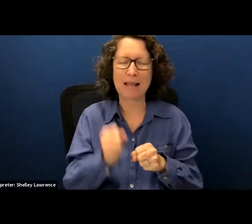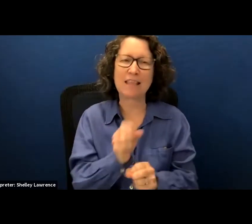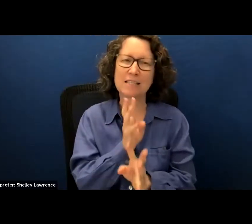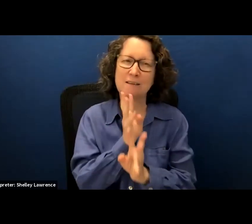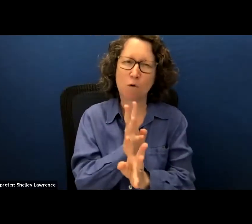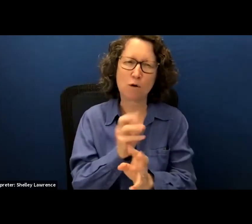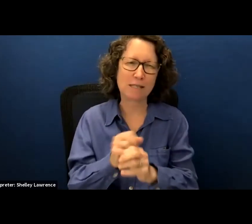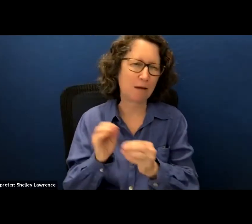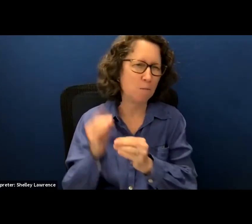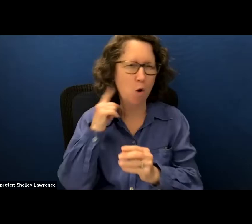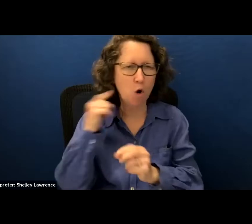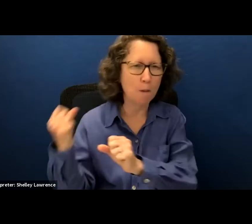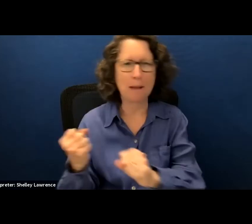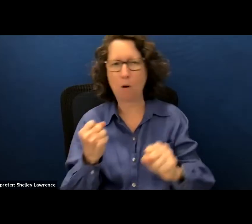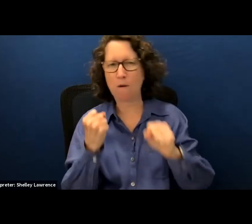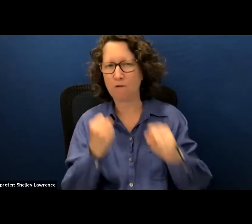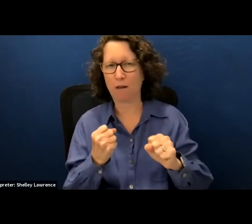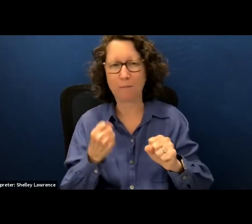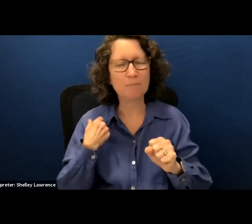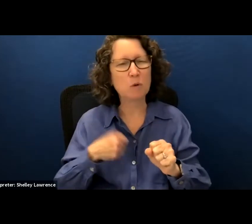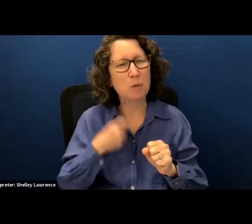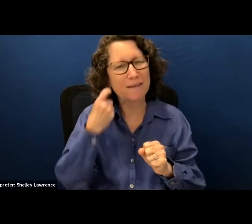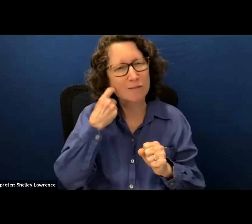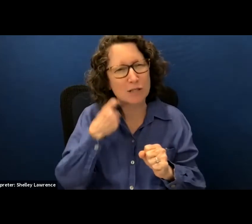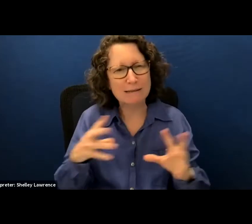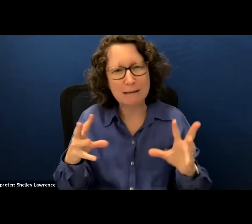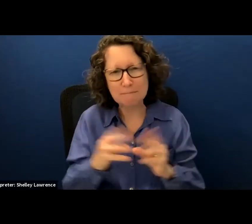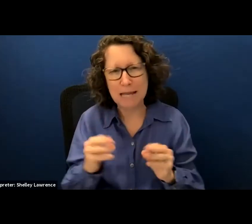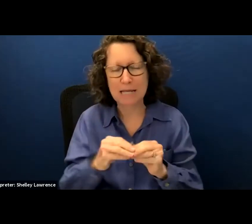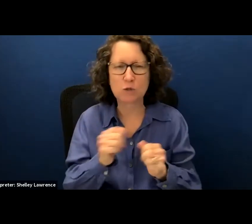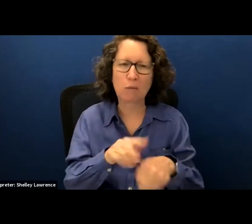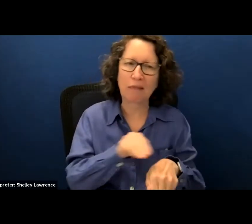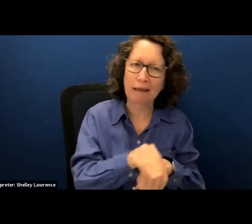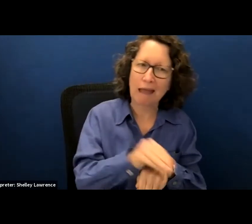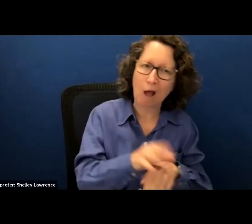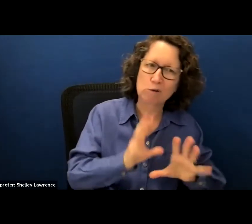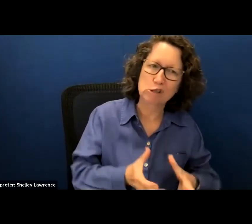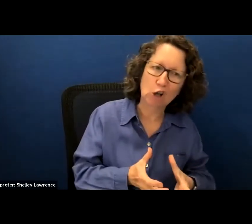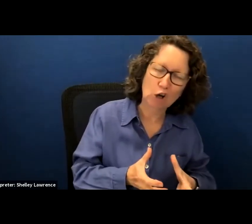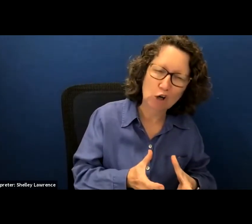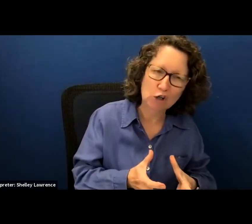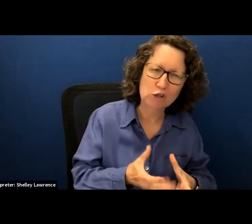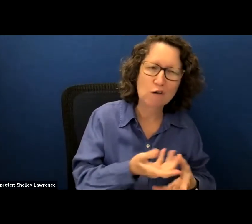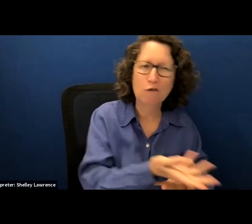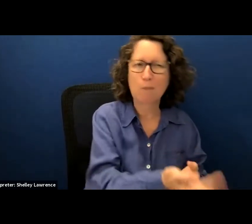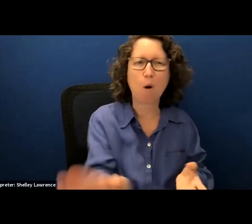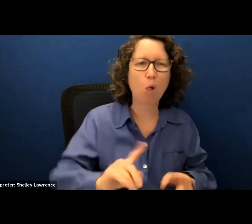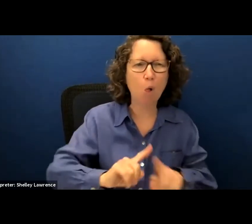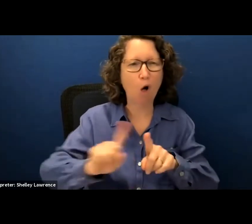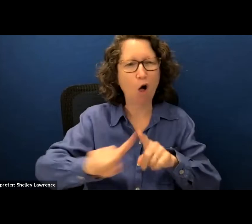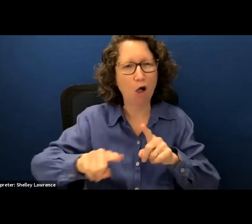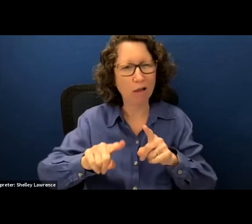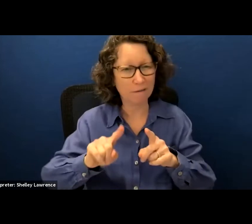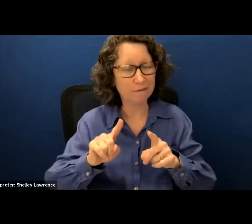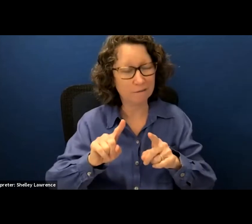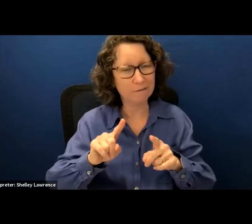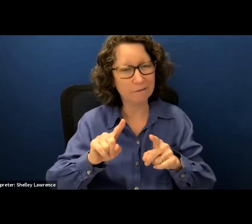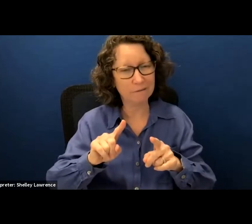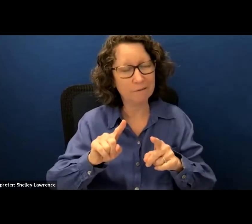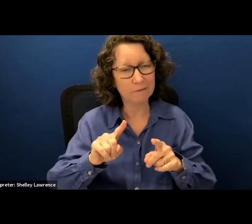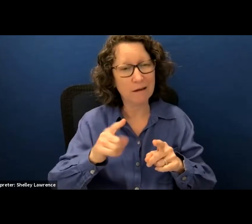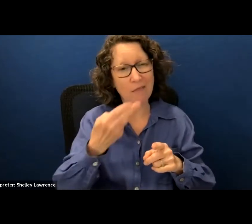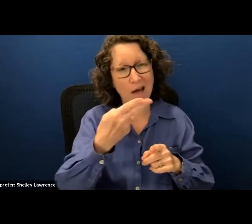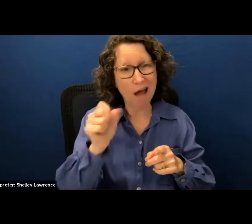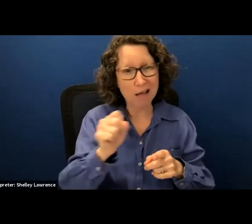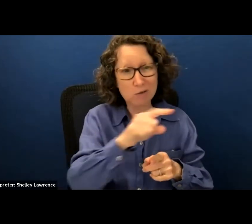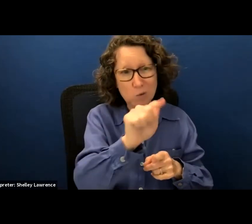more powerful. We've recently had meetings with counselors from all of the main high